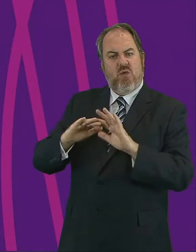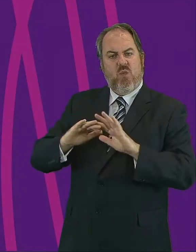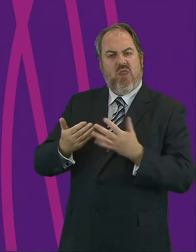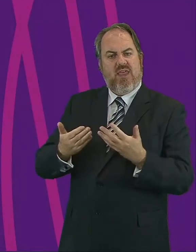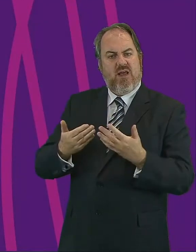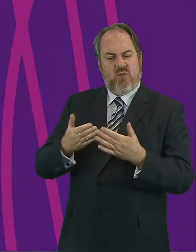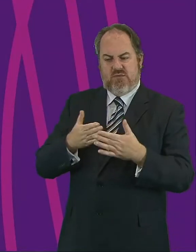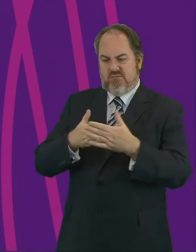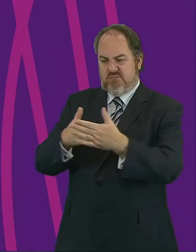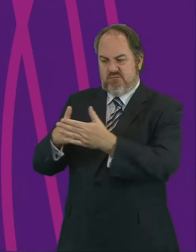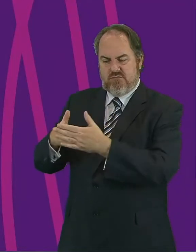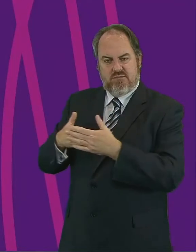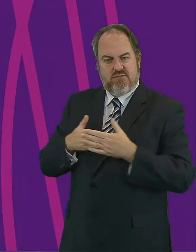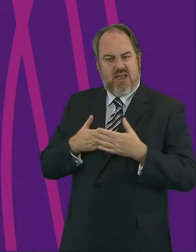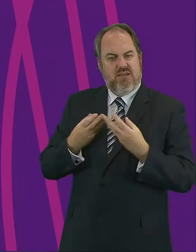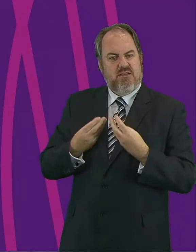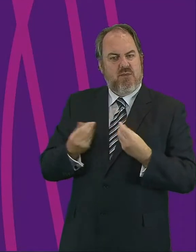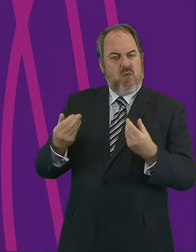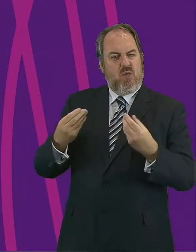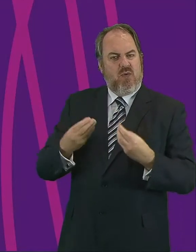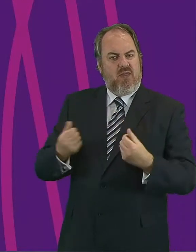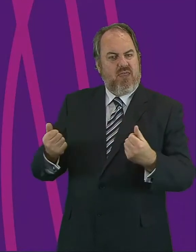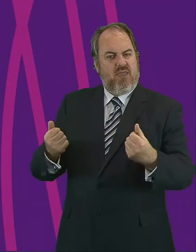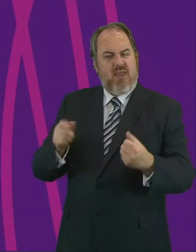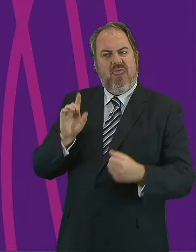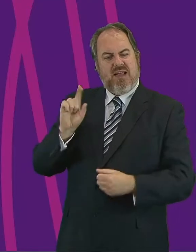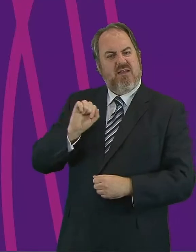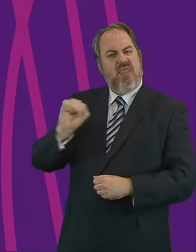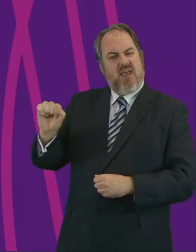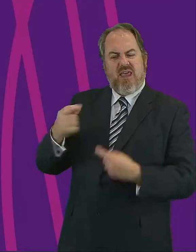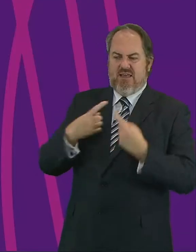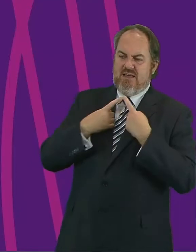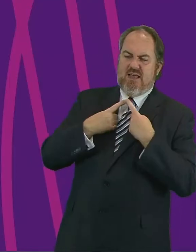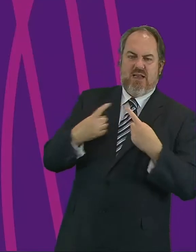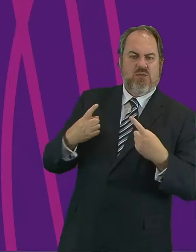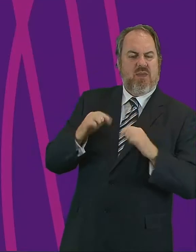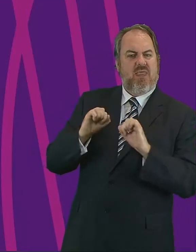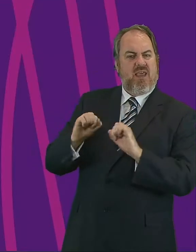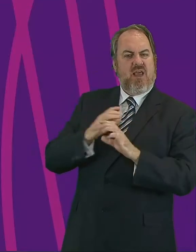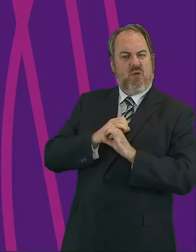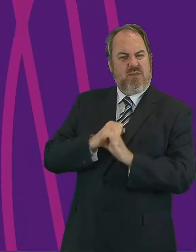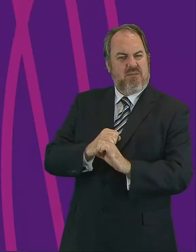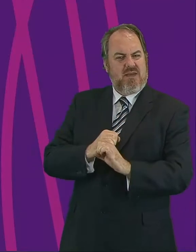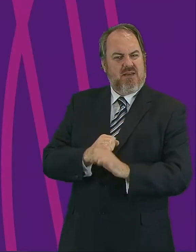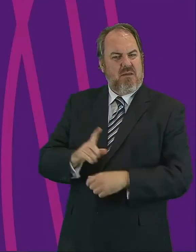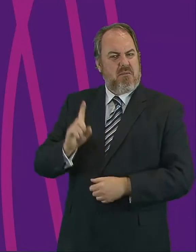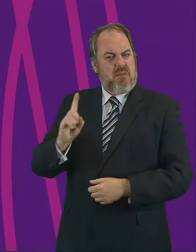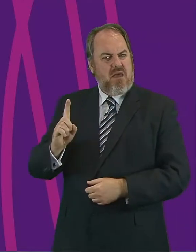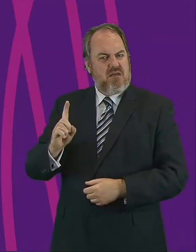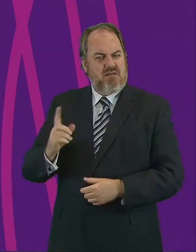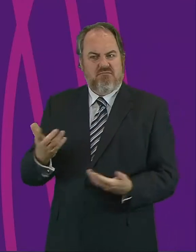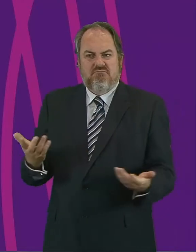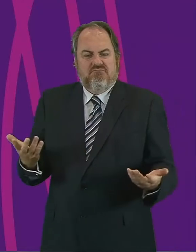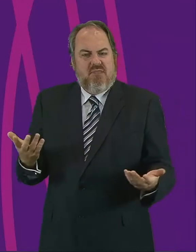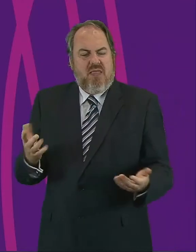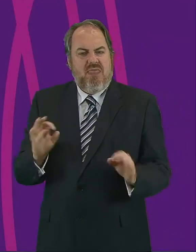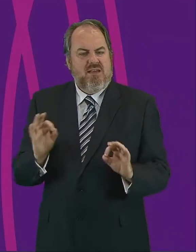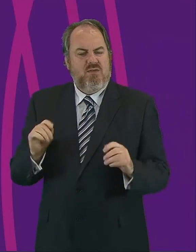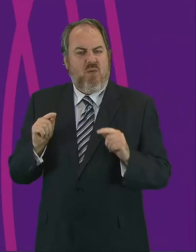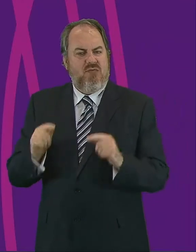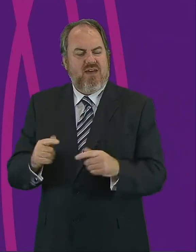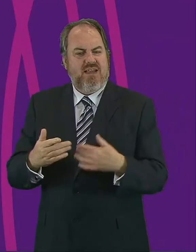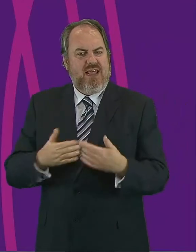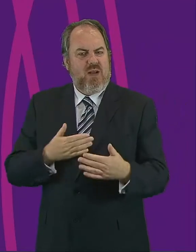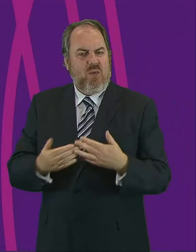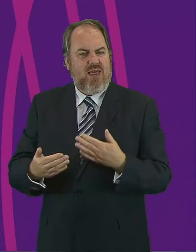is maintained by providing a market access commitment. But there is in fact no threat to that seamless trade. So